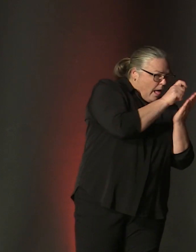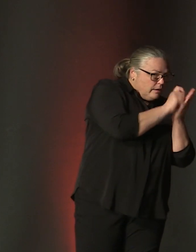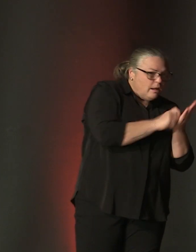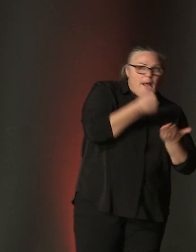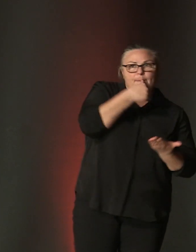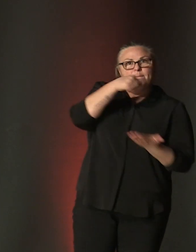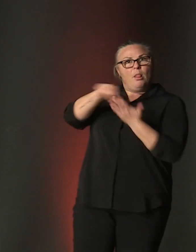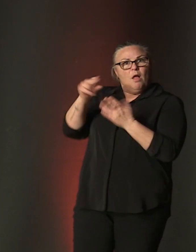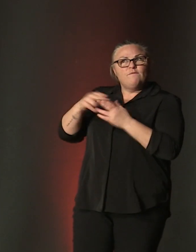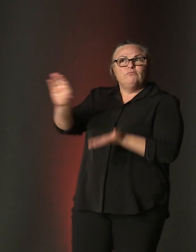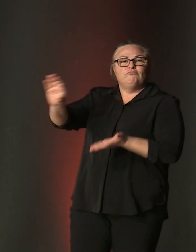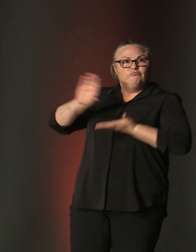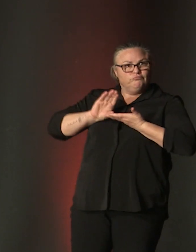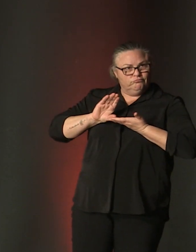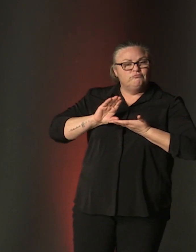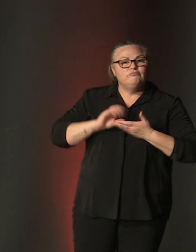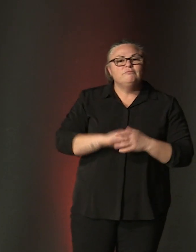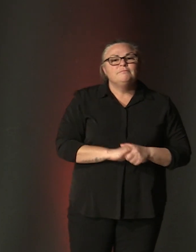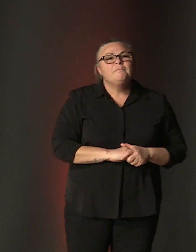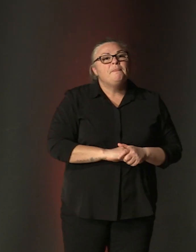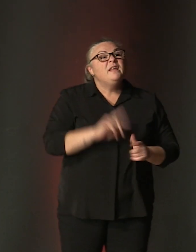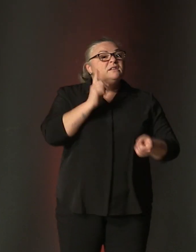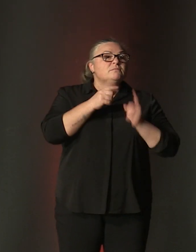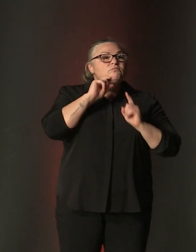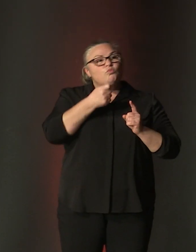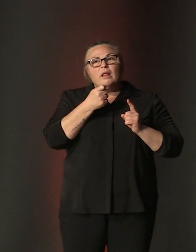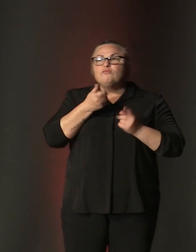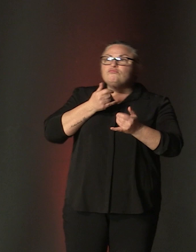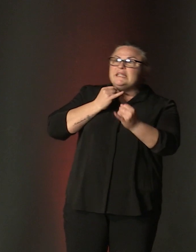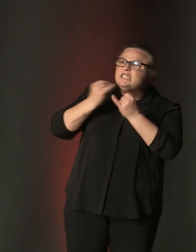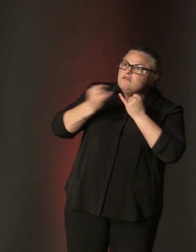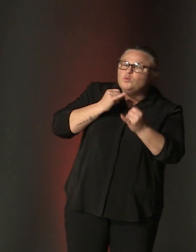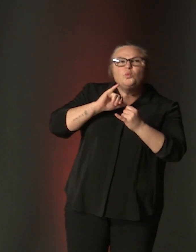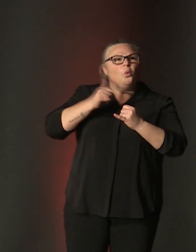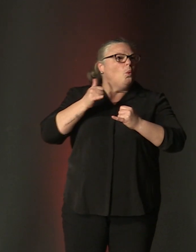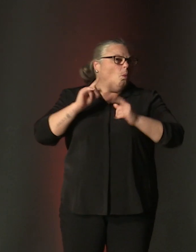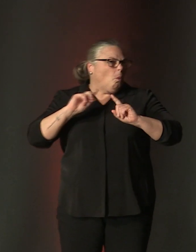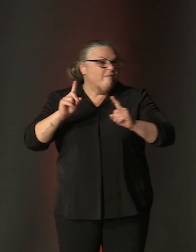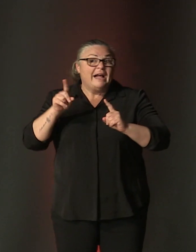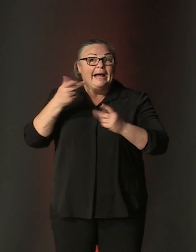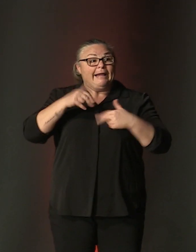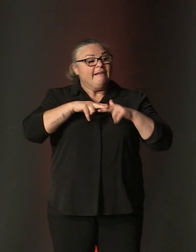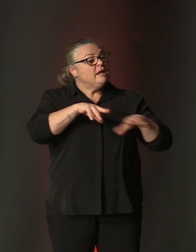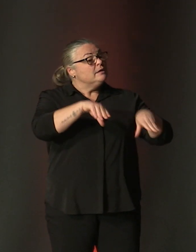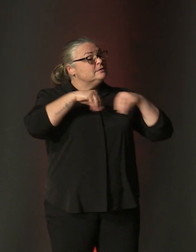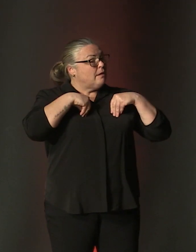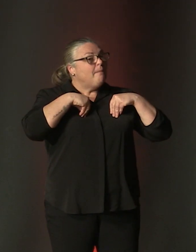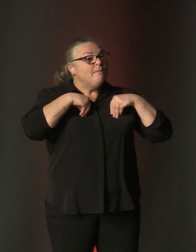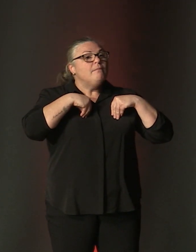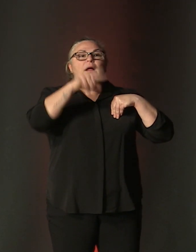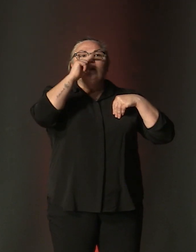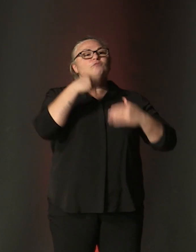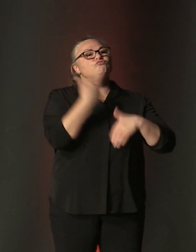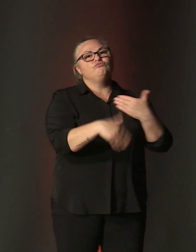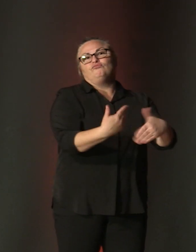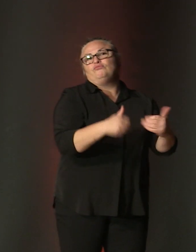selection processes that they go through, like an interview. And if they were accepted, then they were able to run their activities with that